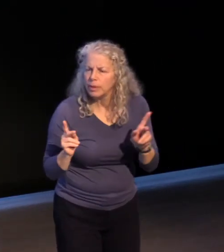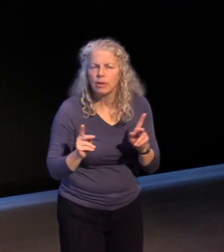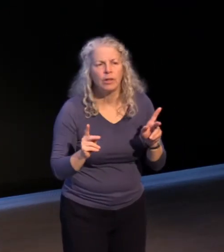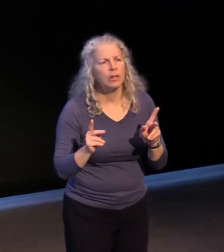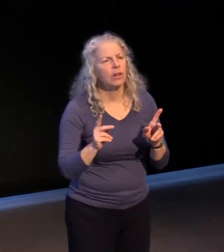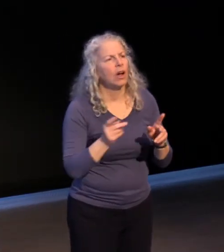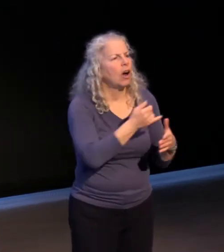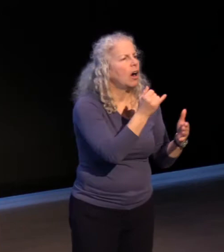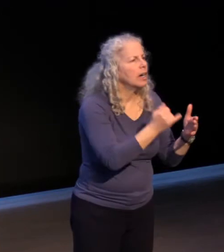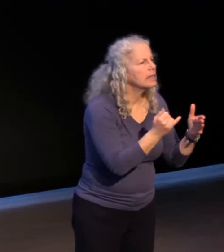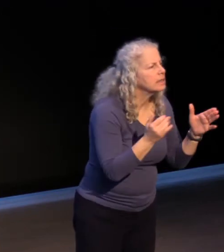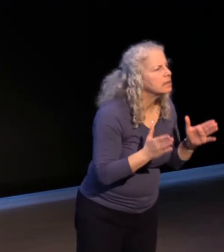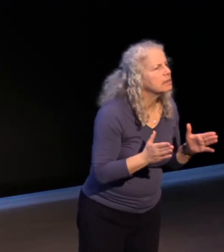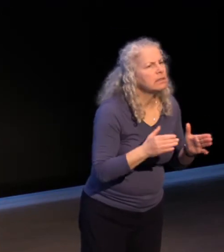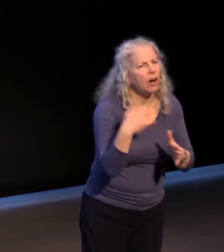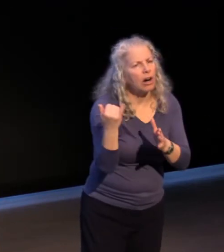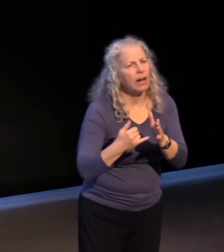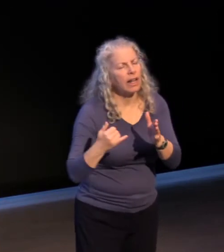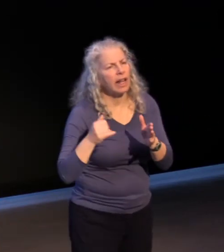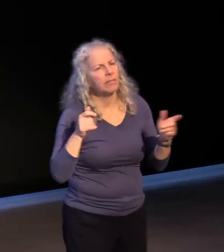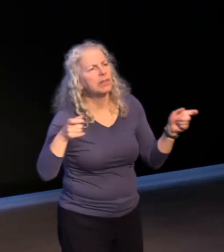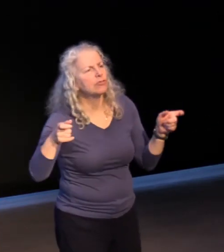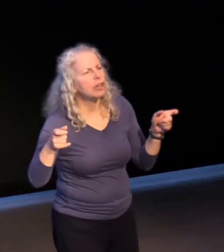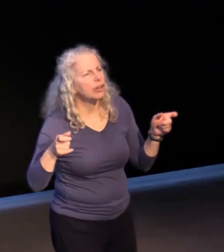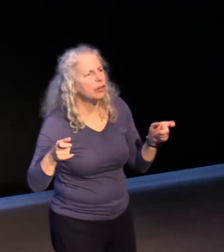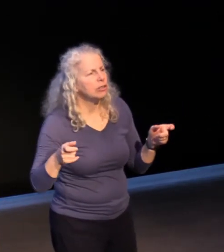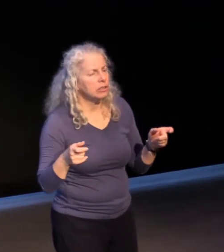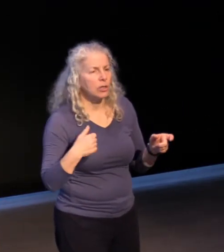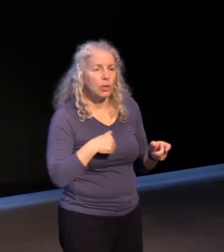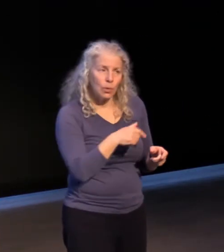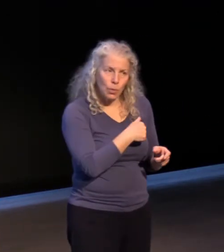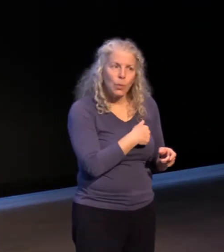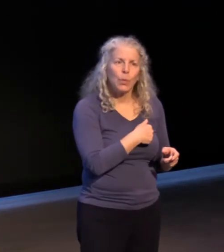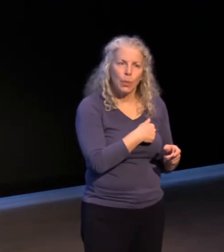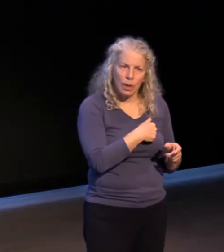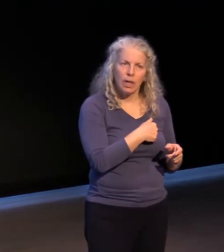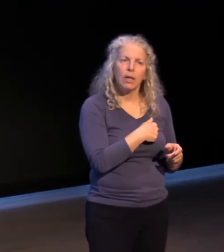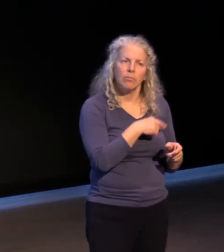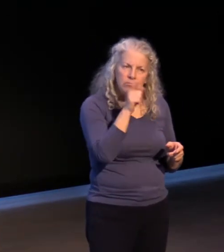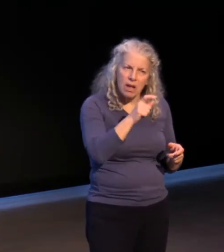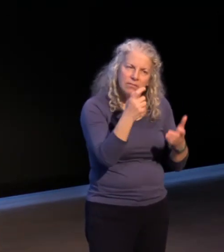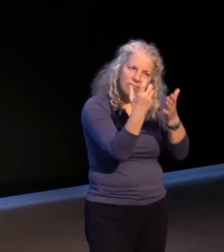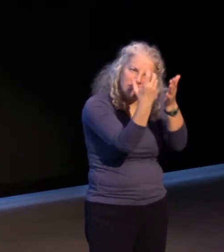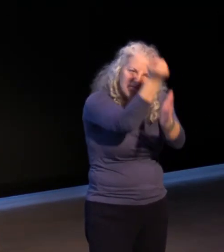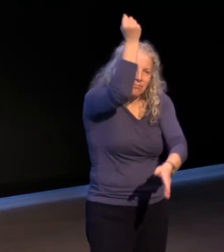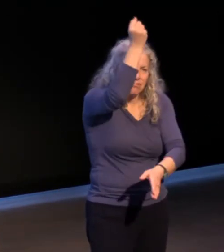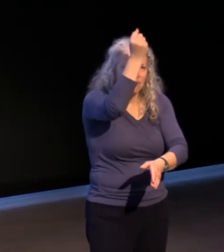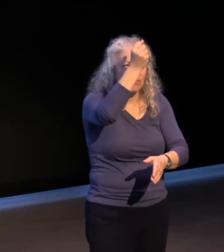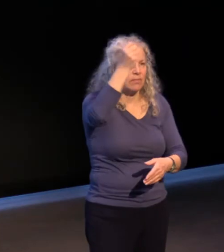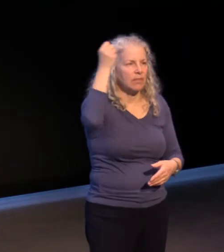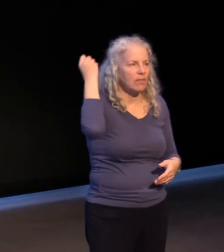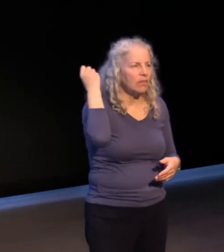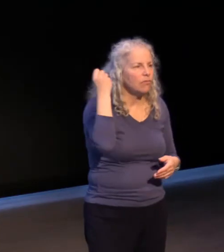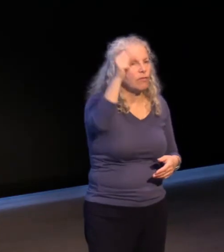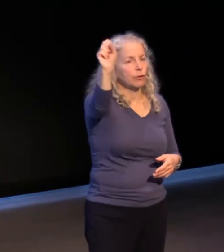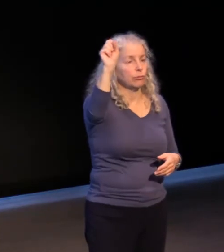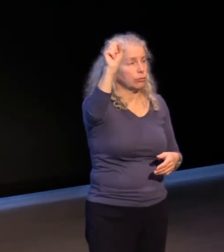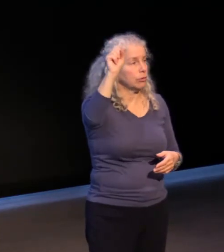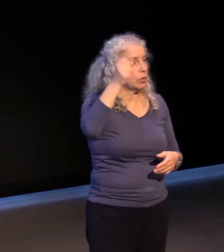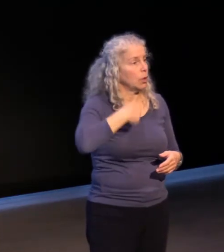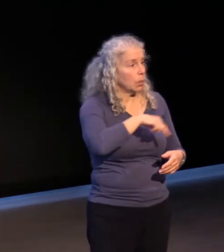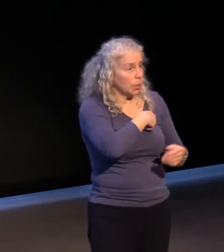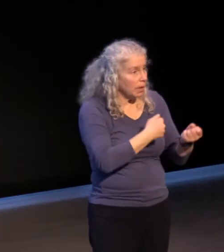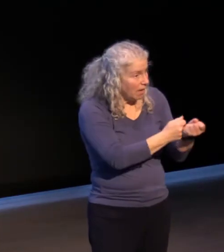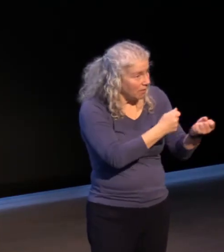the real revolution lies in our hands, and it can only be achieved not only by advocating for equity, but by